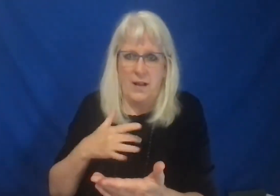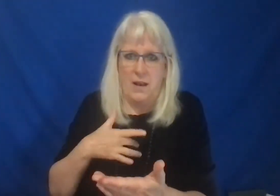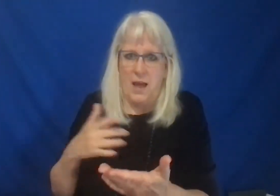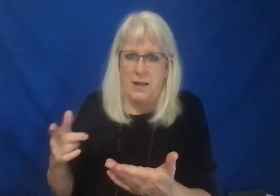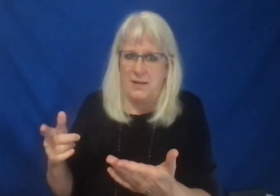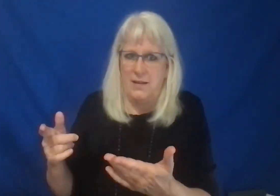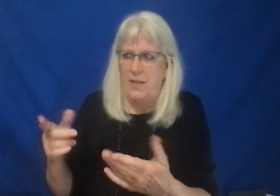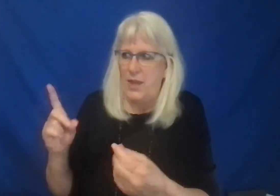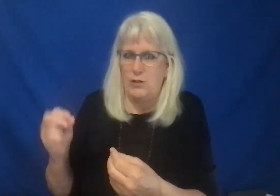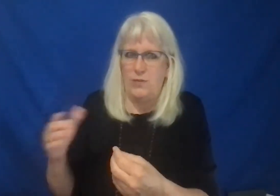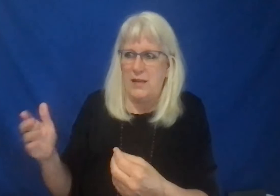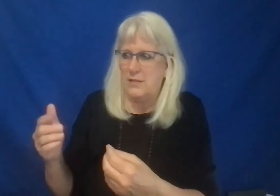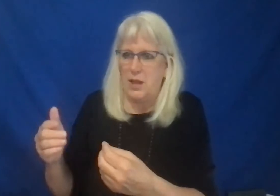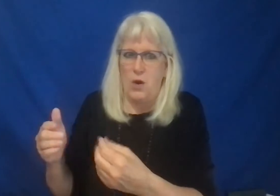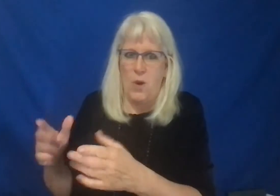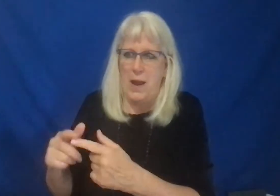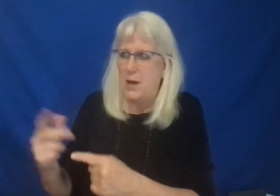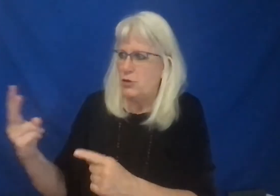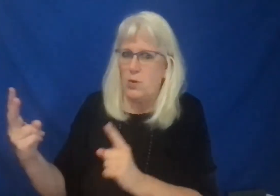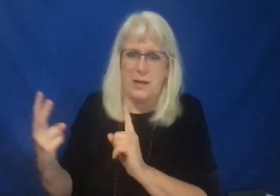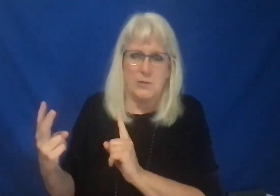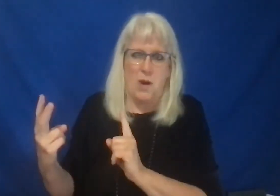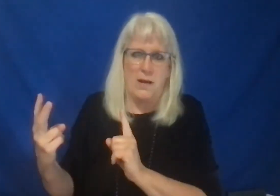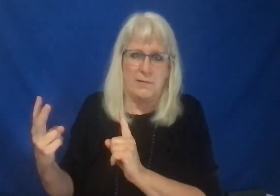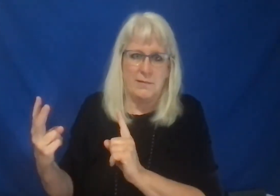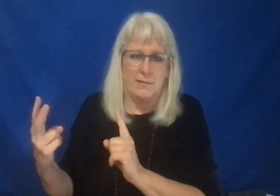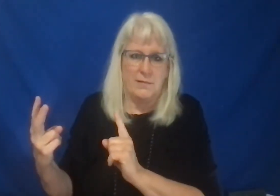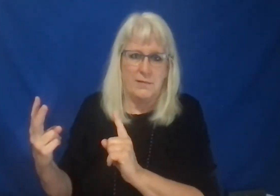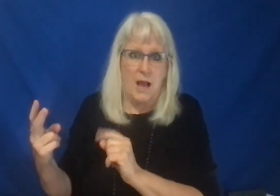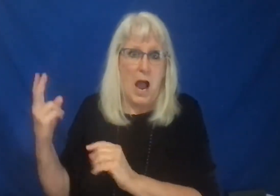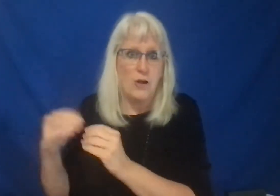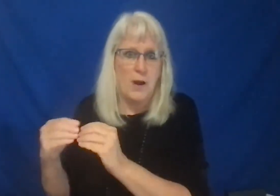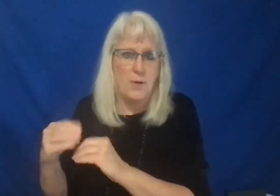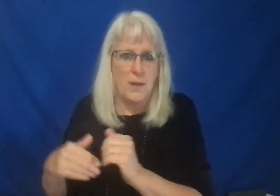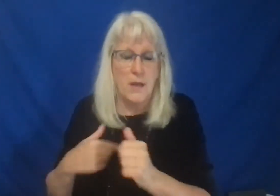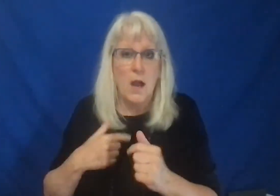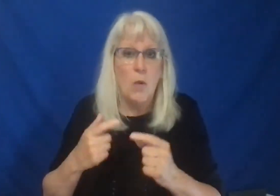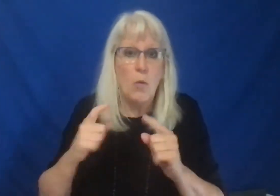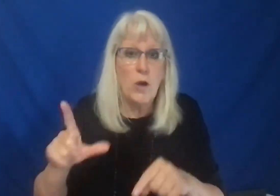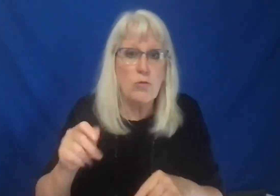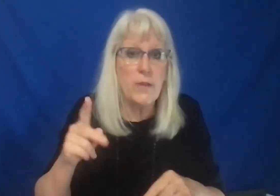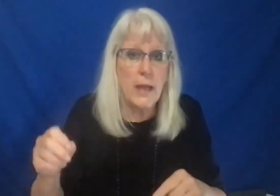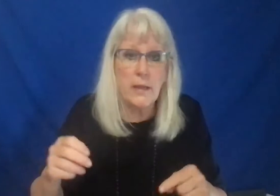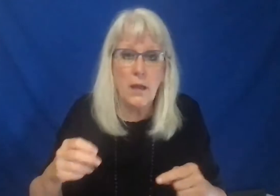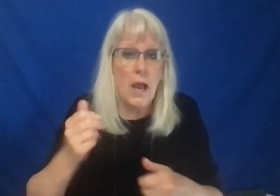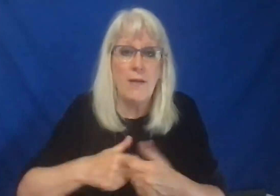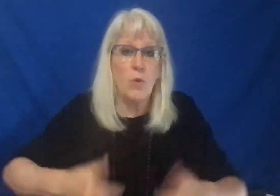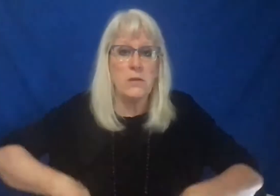way. So for example, when we go to the lake, everybody takes their clothes off and changes into their swimming clothes. And the first couple times